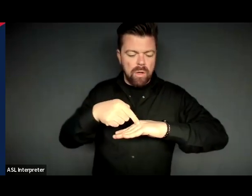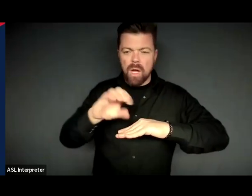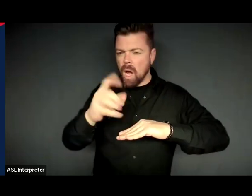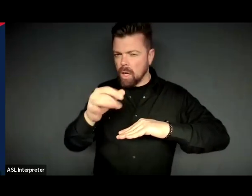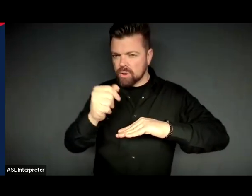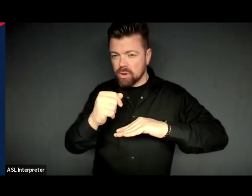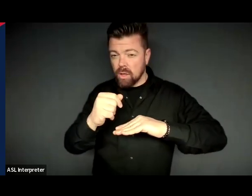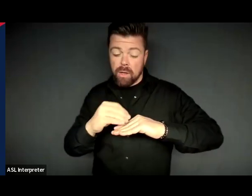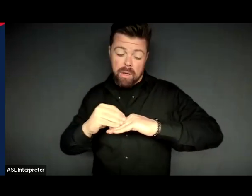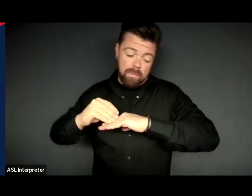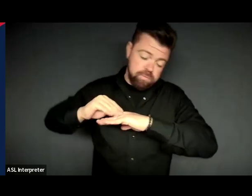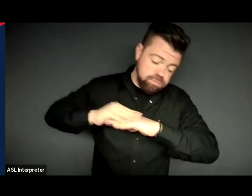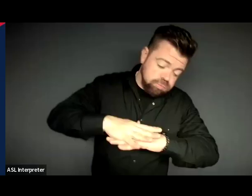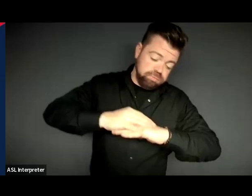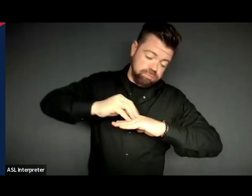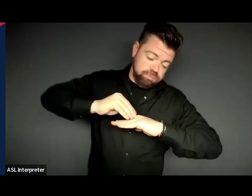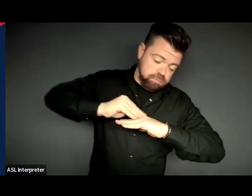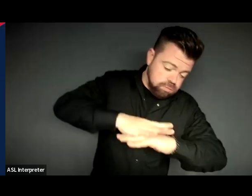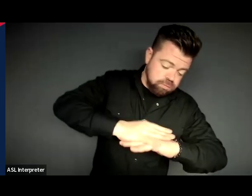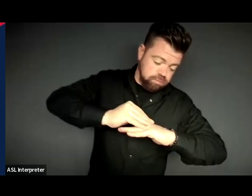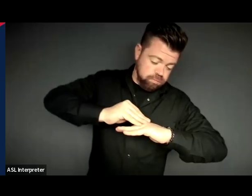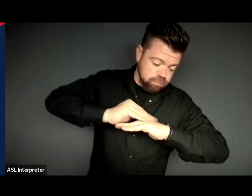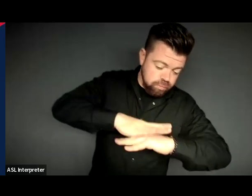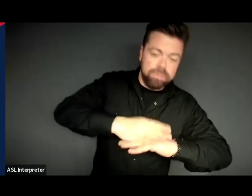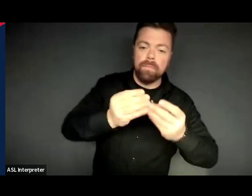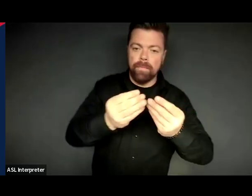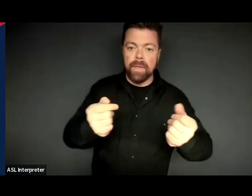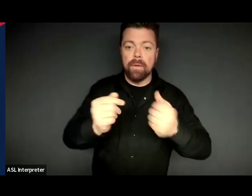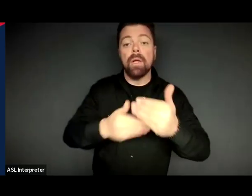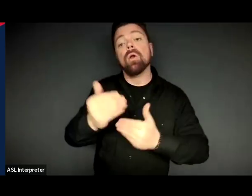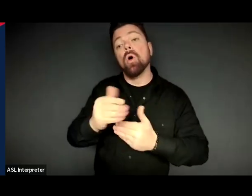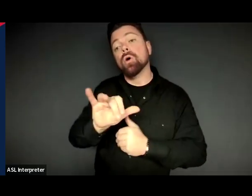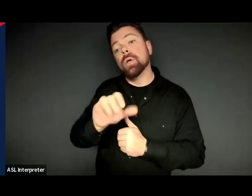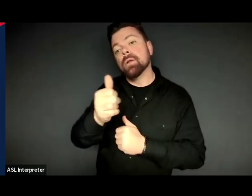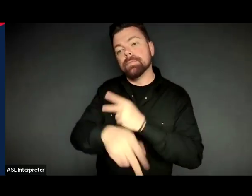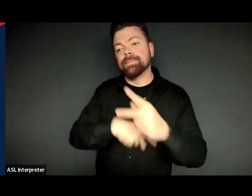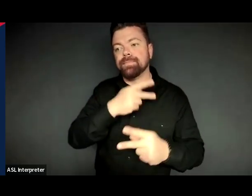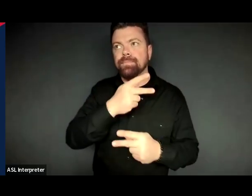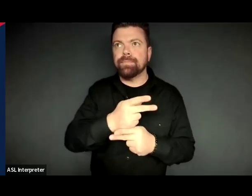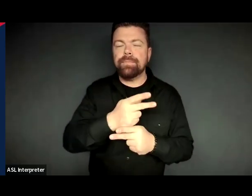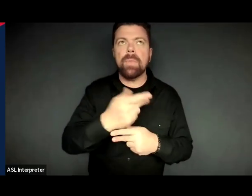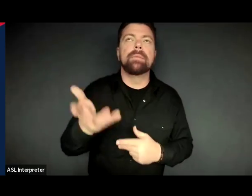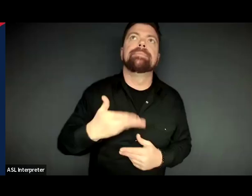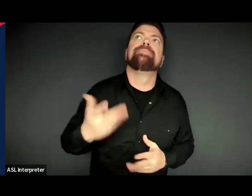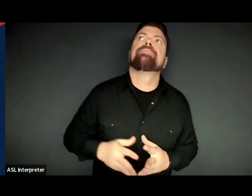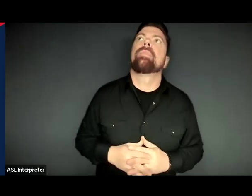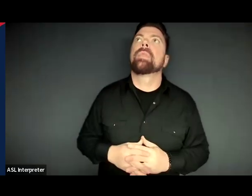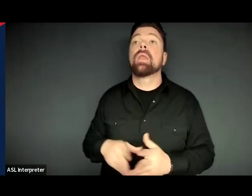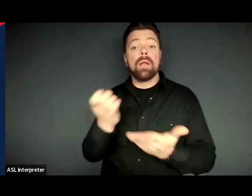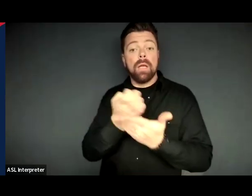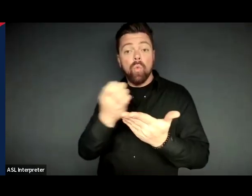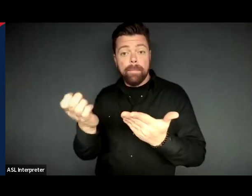that oxygen that's needed for healing that. And then, of course, there's all kinds of um,